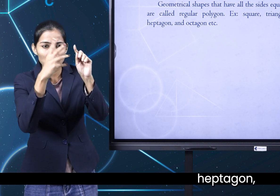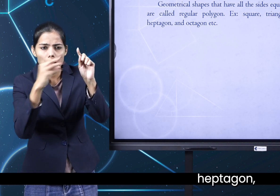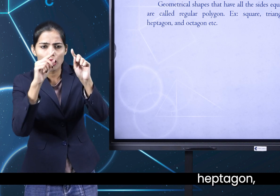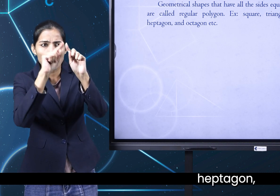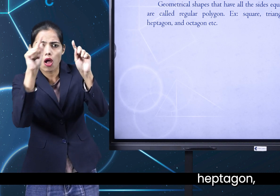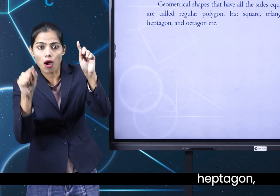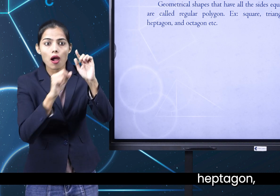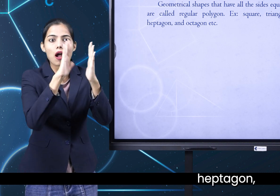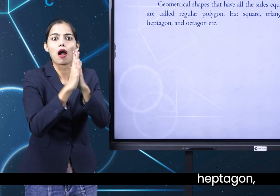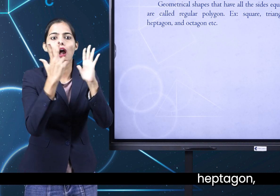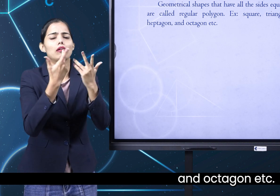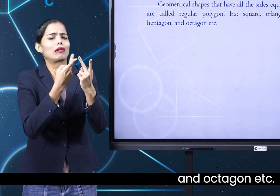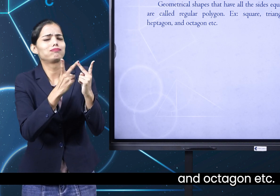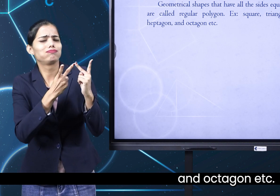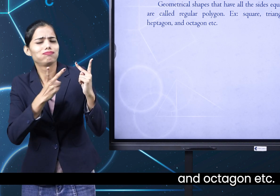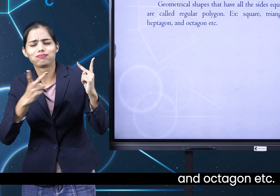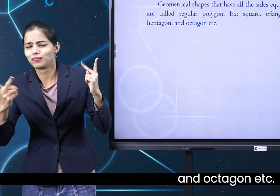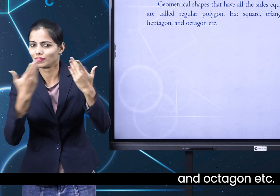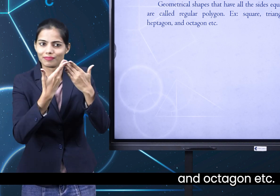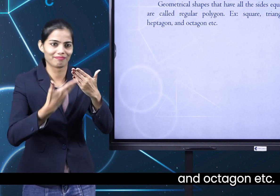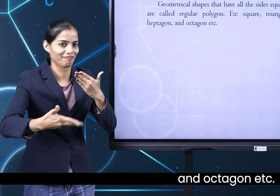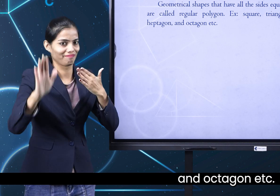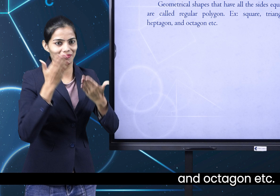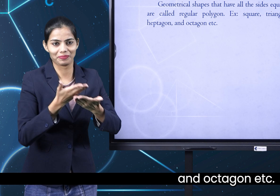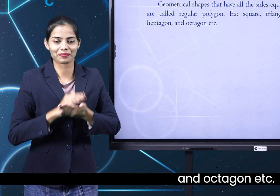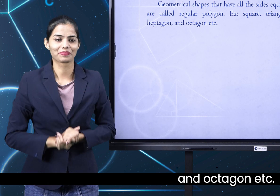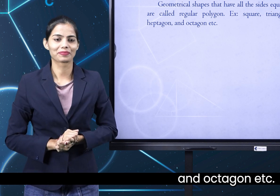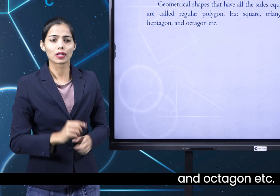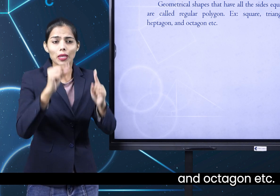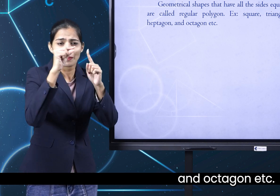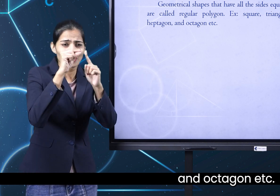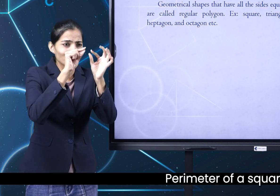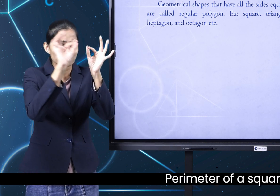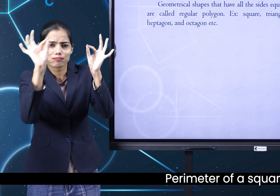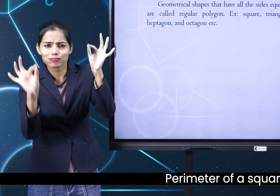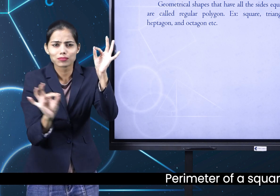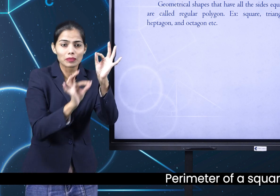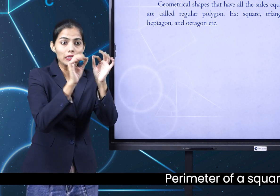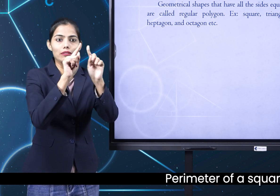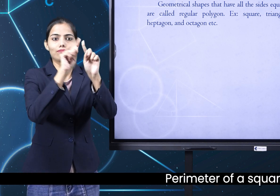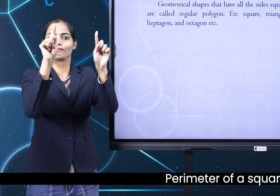heptagon and octagon, etc. Perimeter of a square.